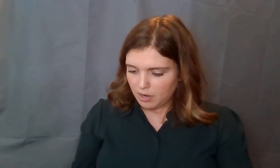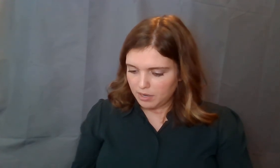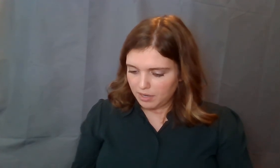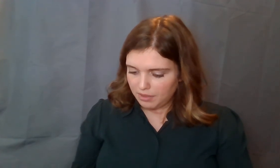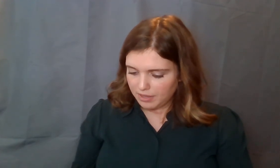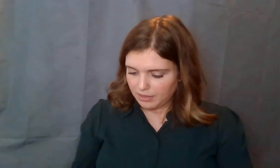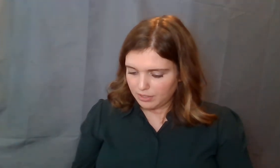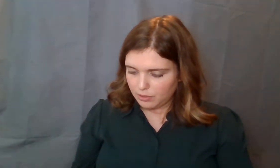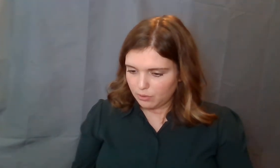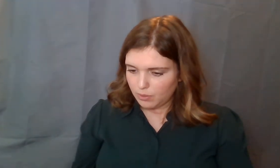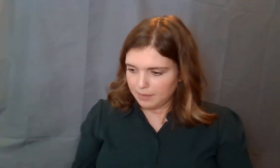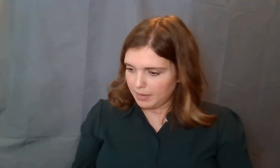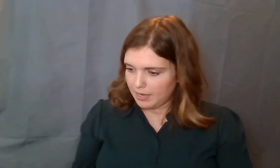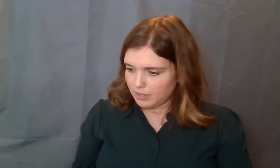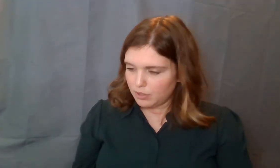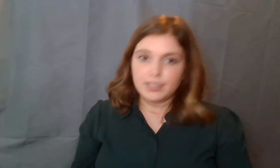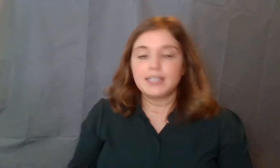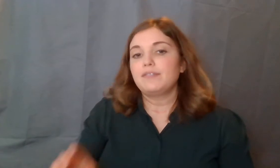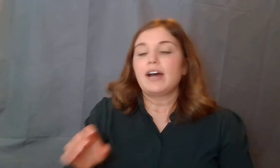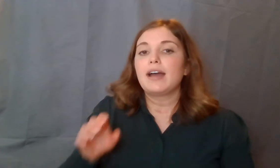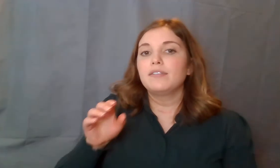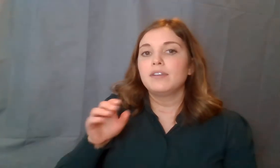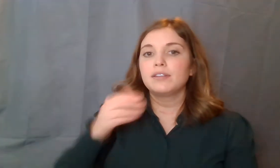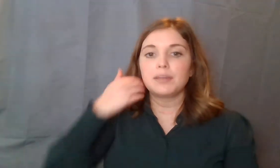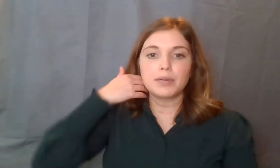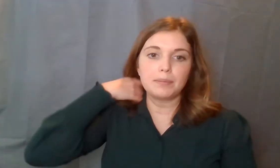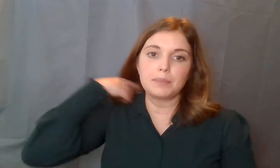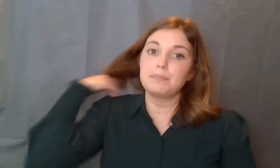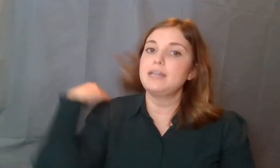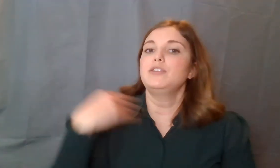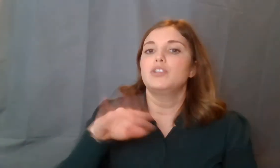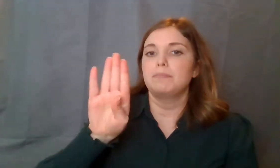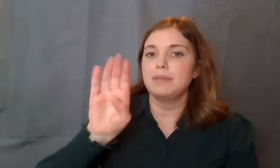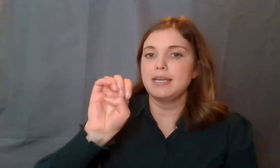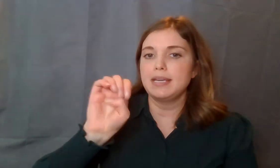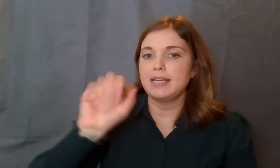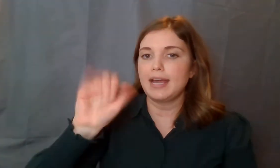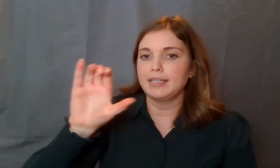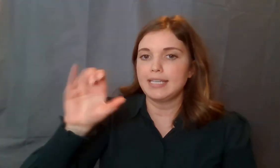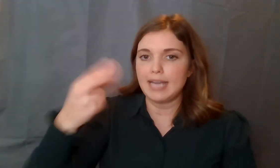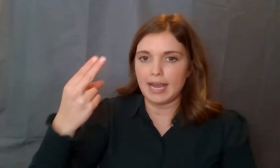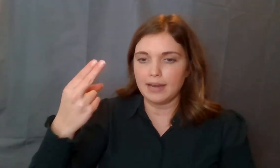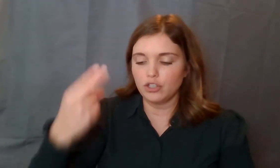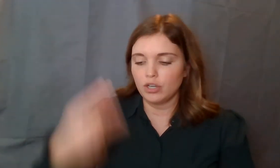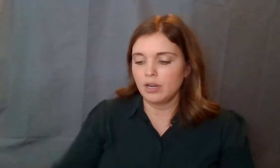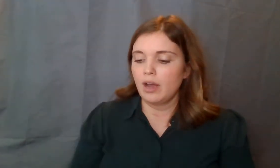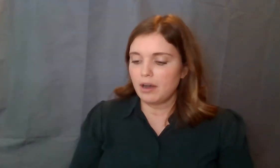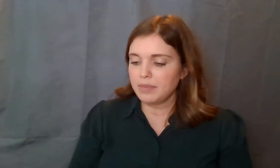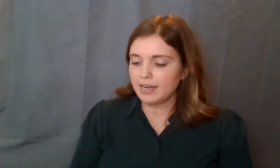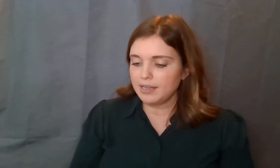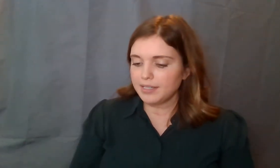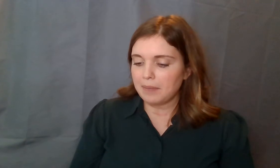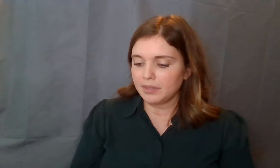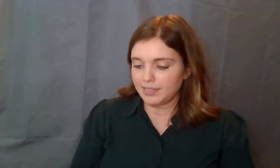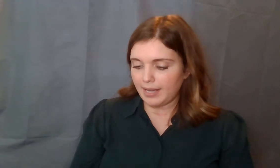One thing that they do on page 265, they bring up beach, B-E-A-C-H. That is commonly